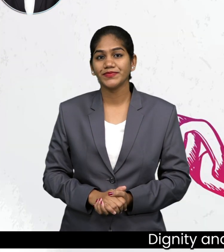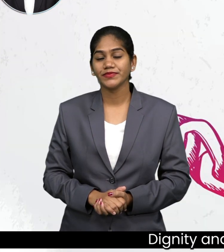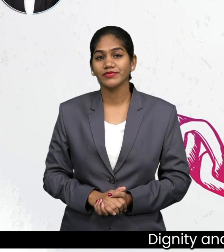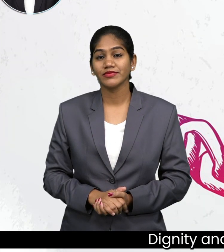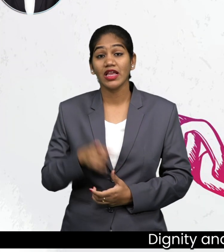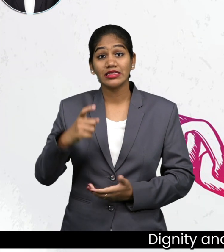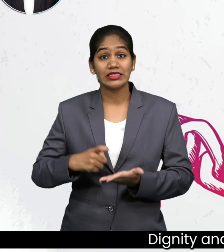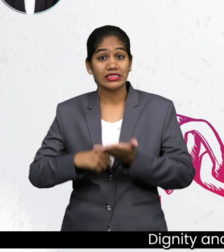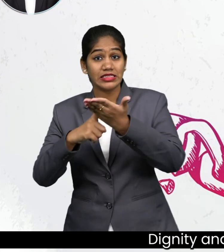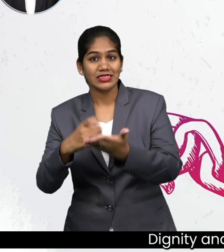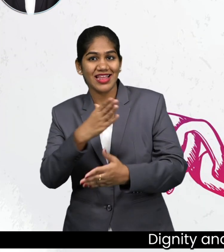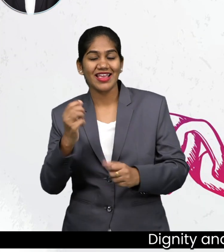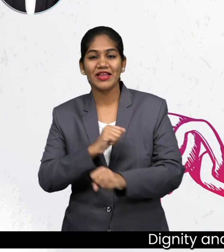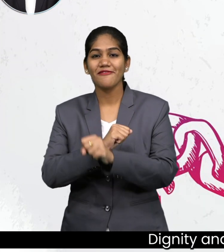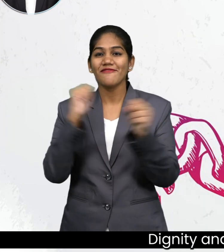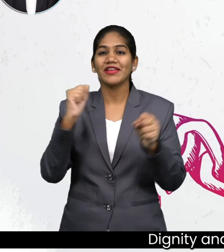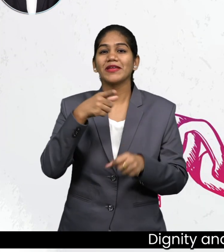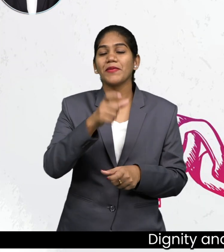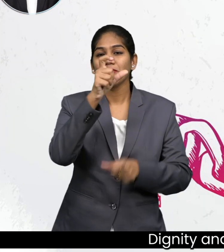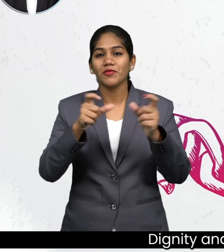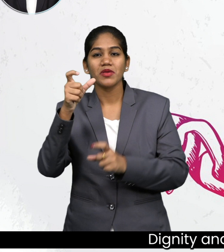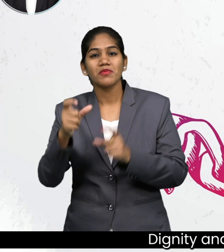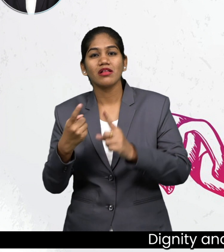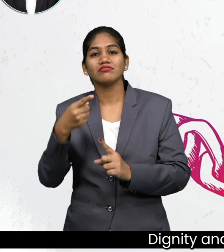Dignity and freedom of the citizens. Dignity of